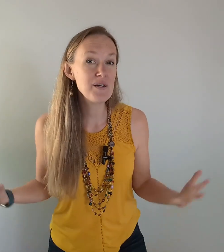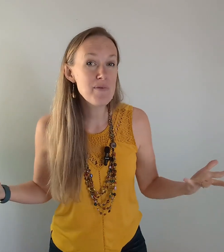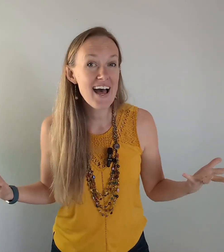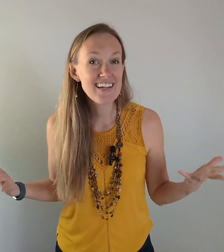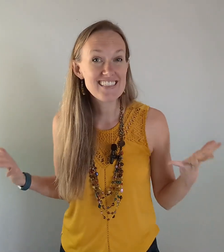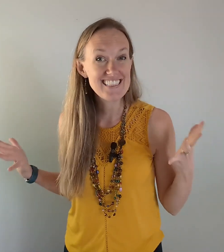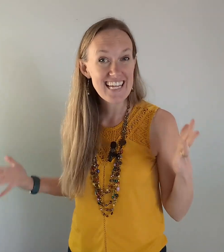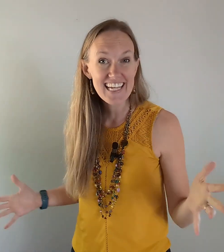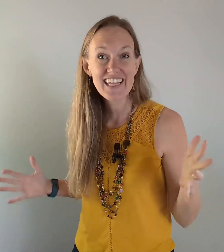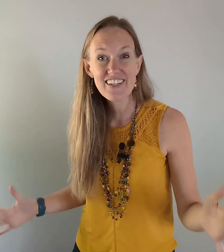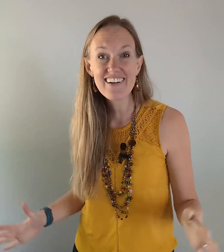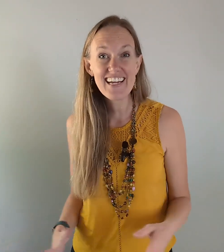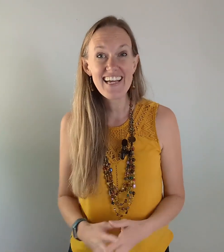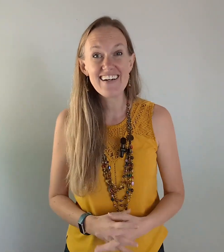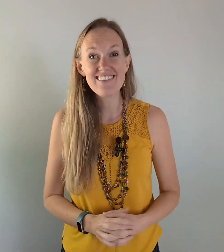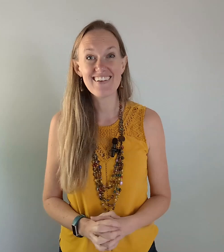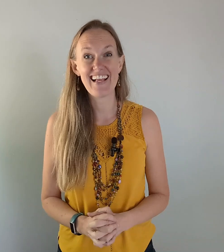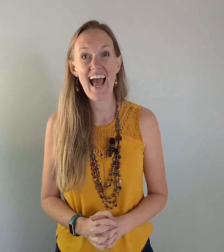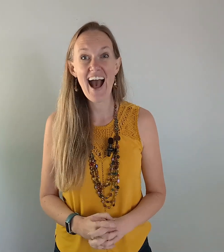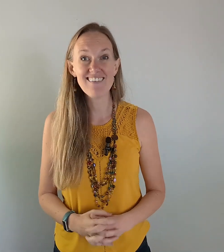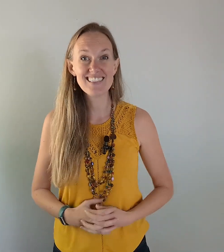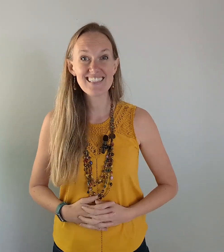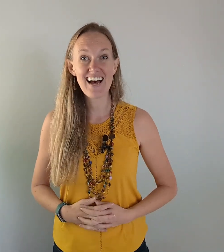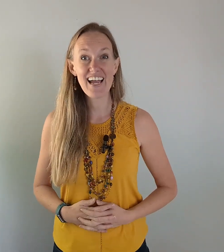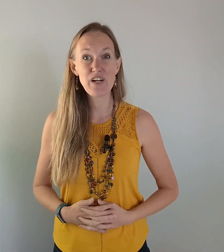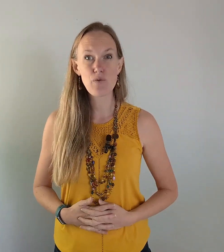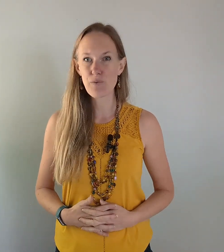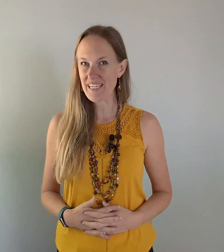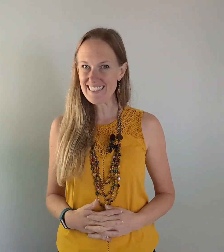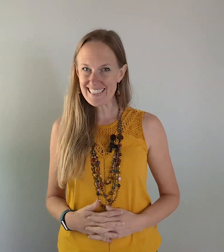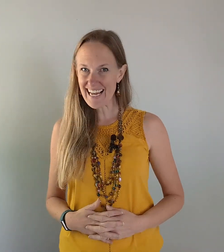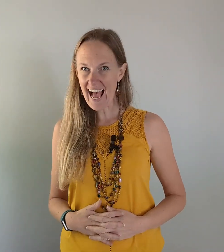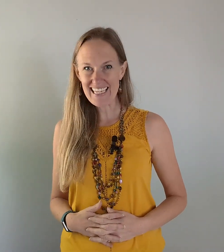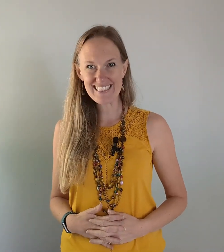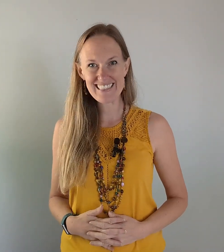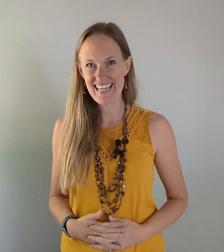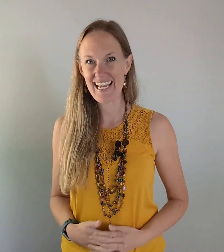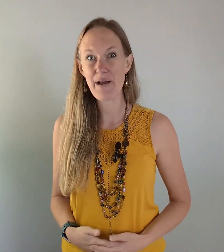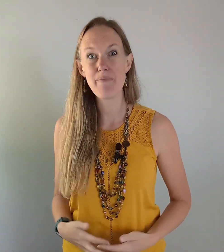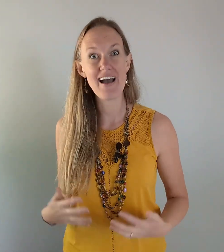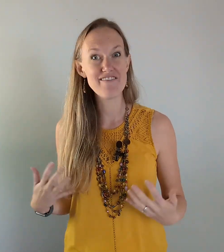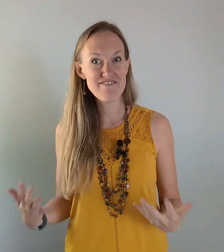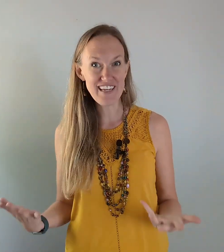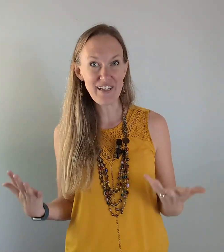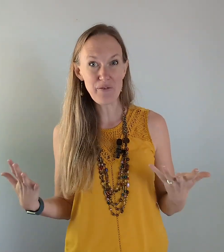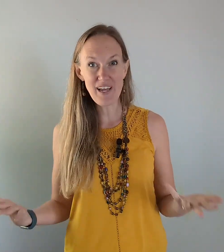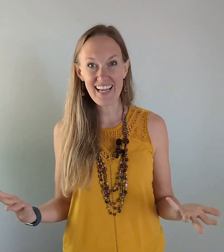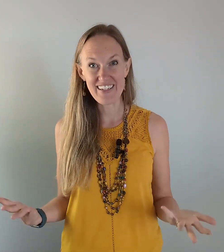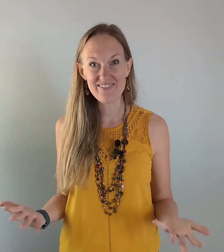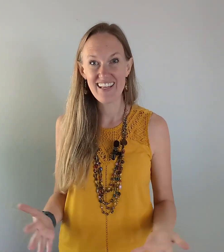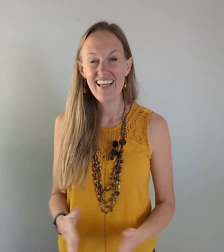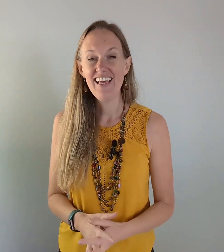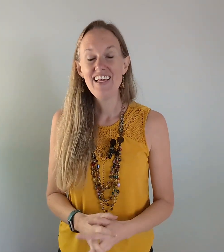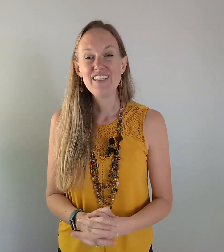Welcome back to day 3 of learning how to sign Reason I Sing by Phil Wickham.